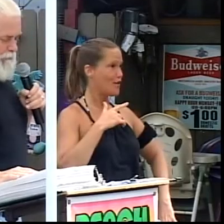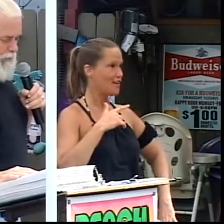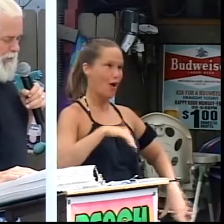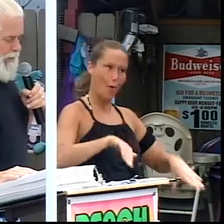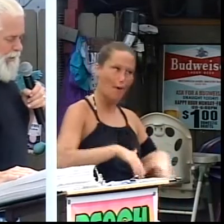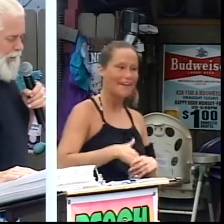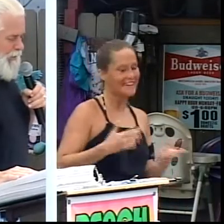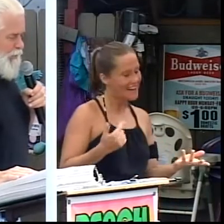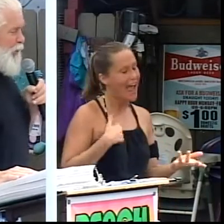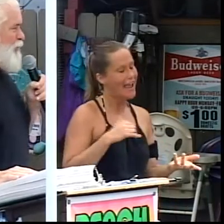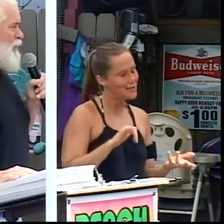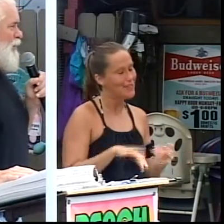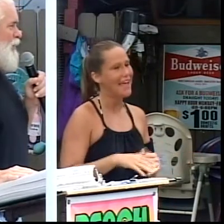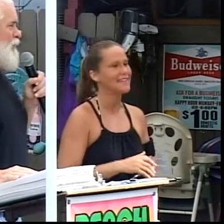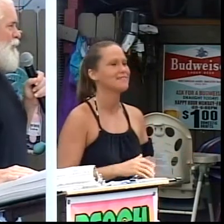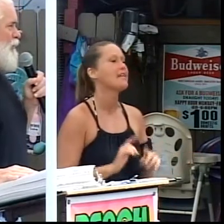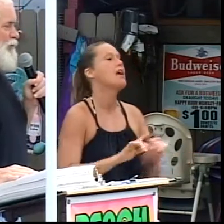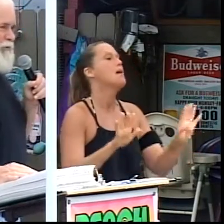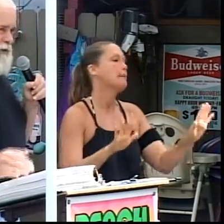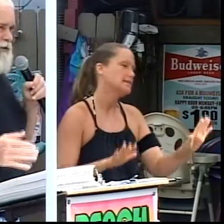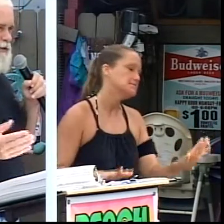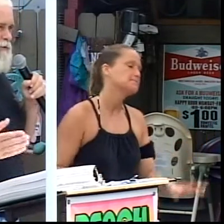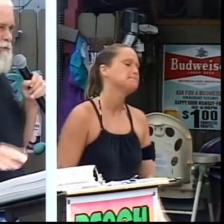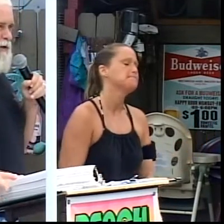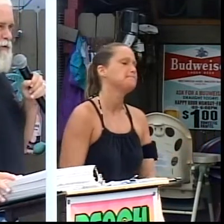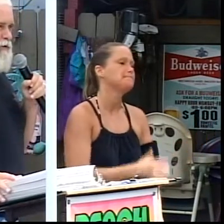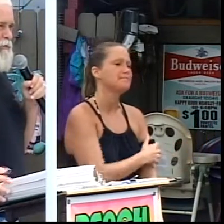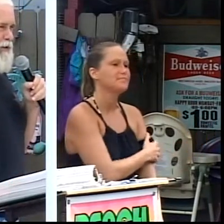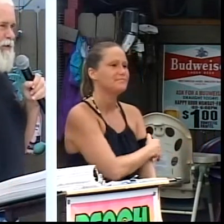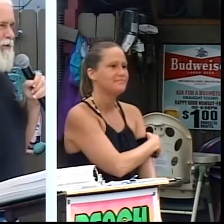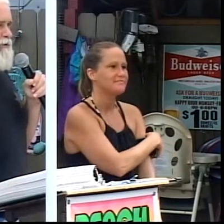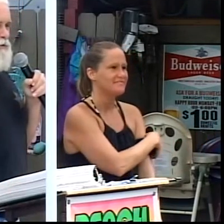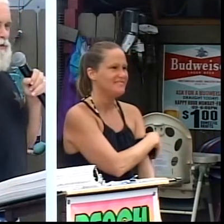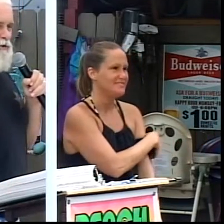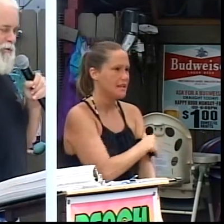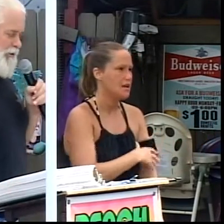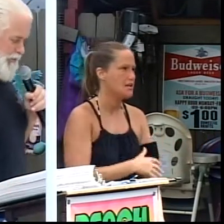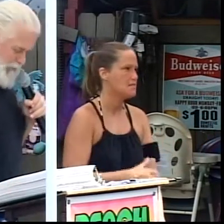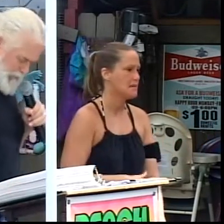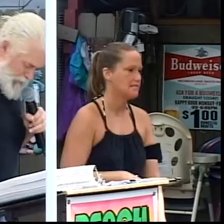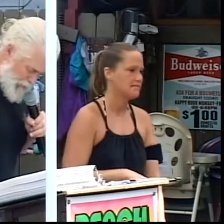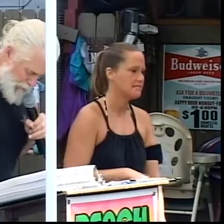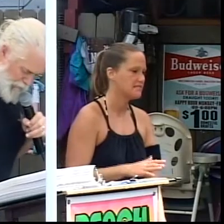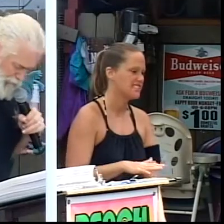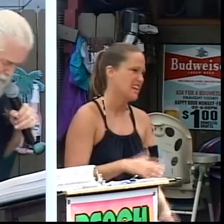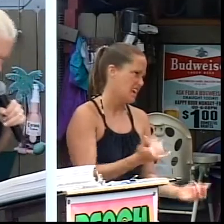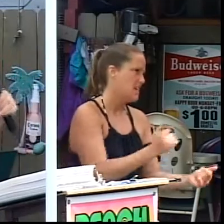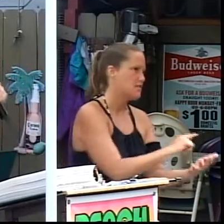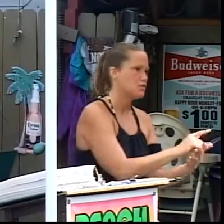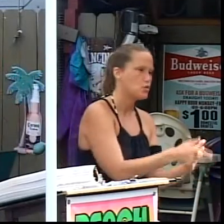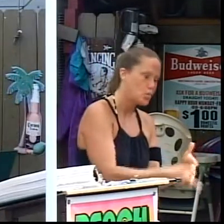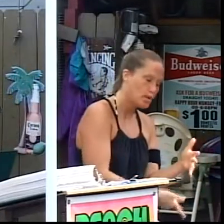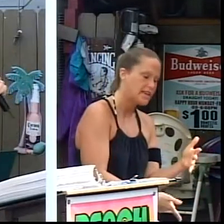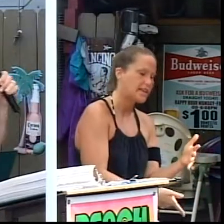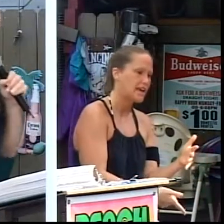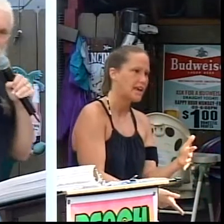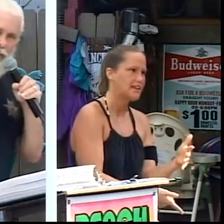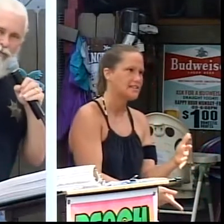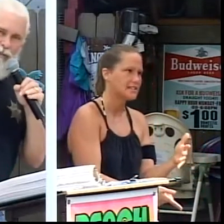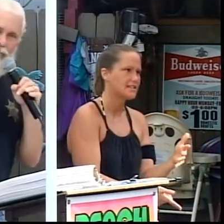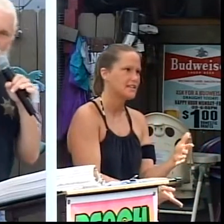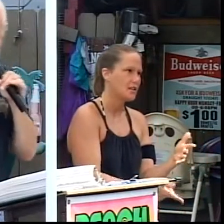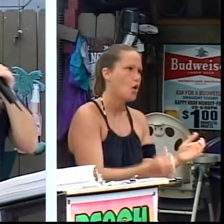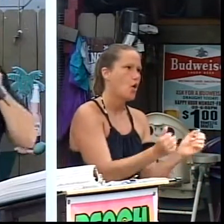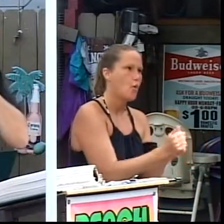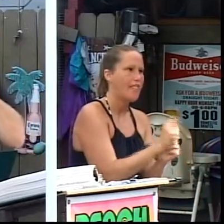anyway, the whole weekend, people, because I was barefoot, because I was in my shorts, and people like, oh, you're part of the team. Yeah, I'm